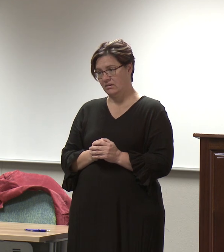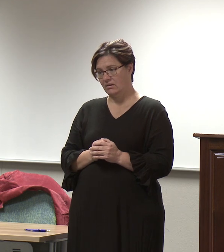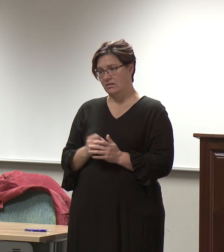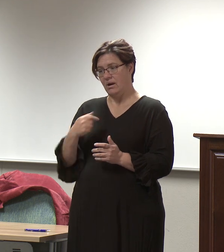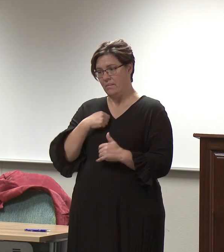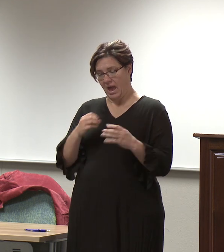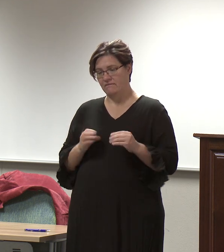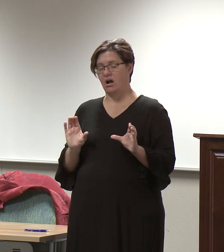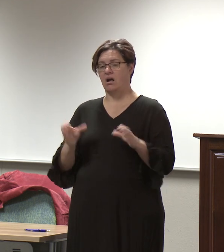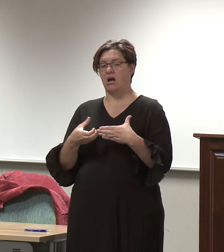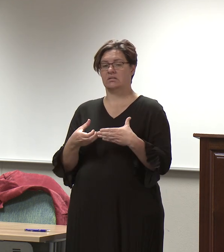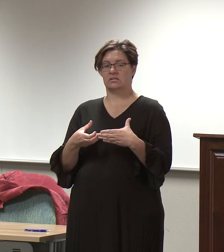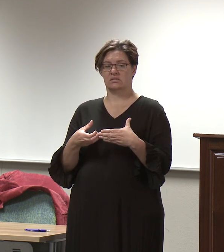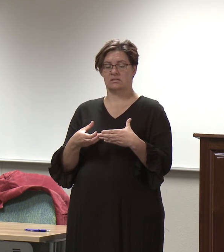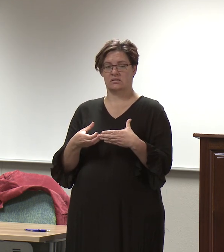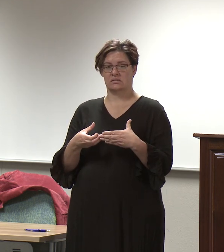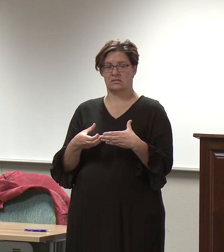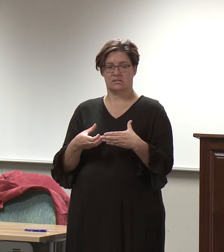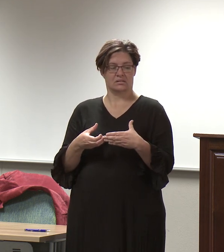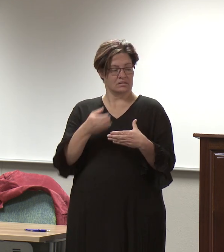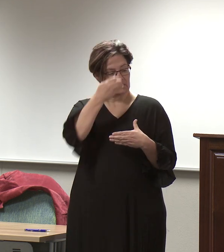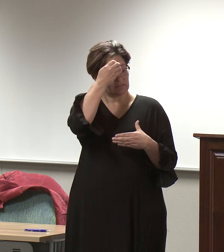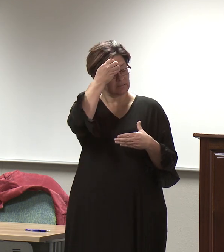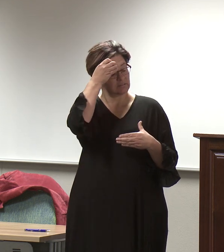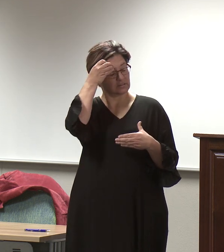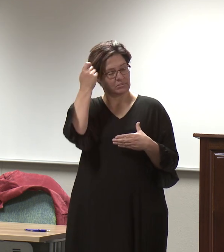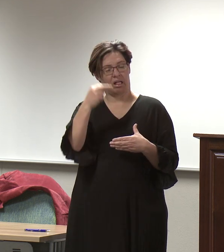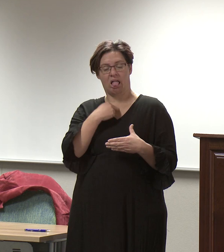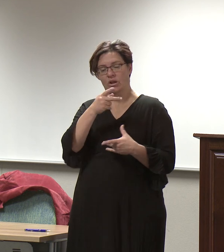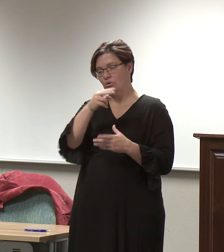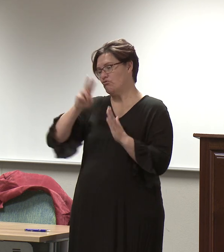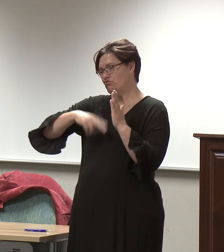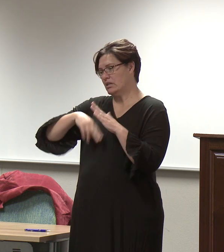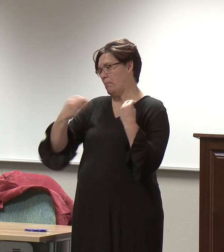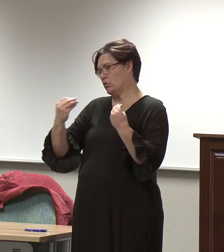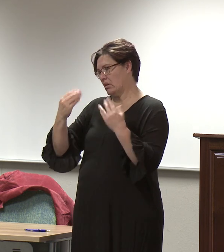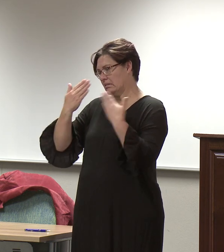have a class on, it's a pity, but probably you can't read the Portuguese or Spanish.